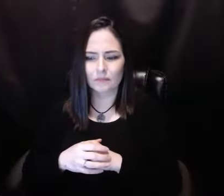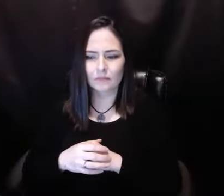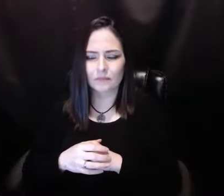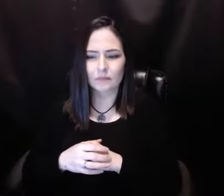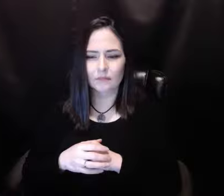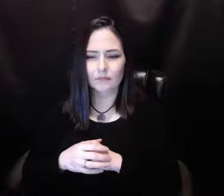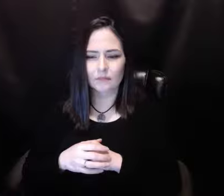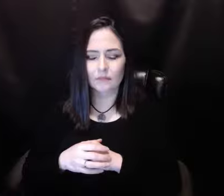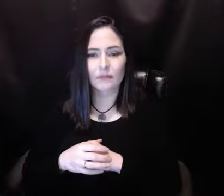and they